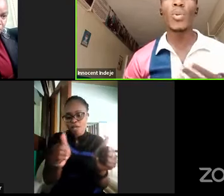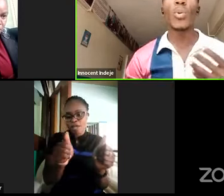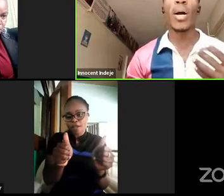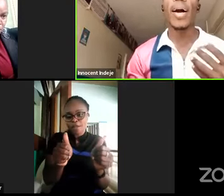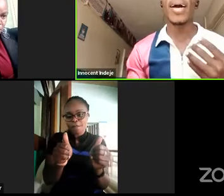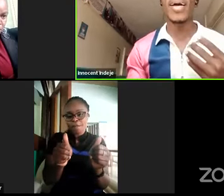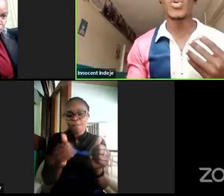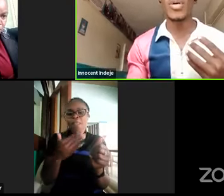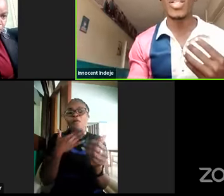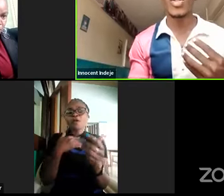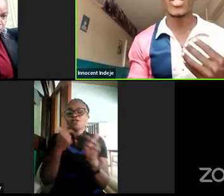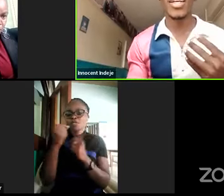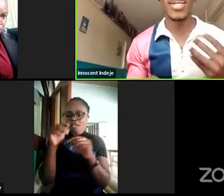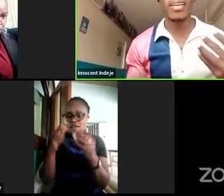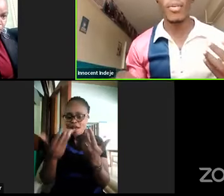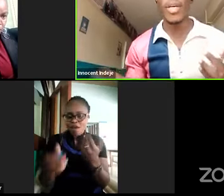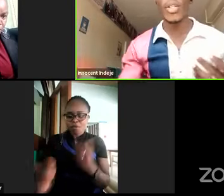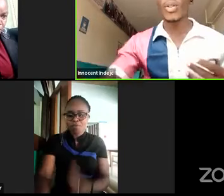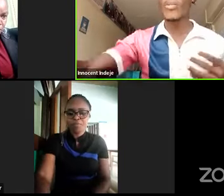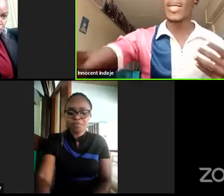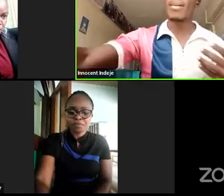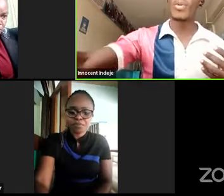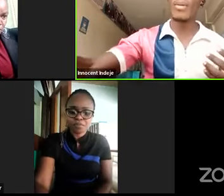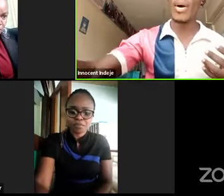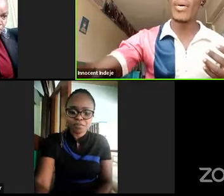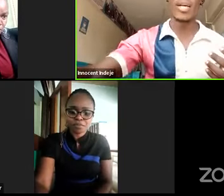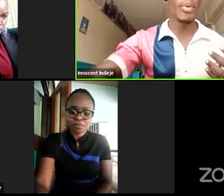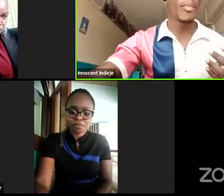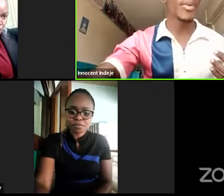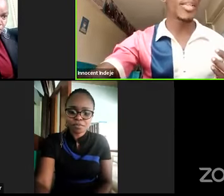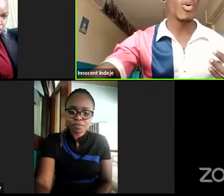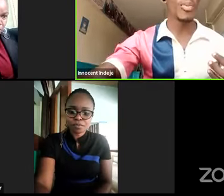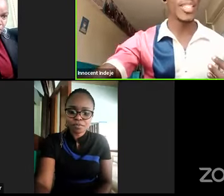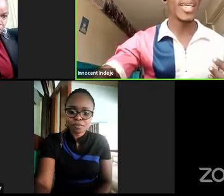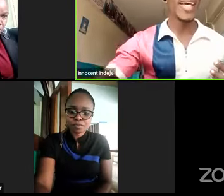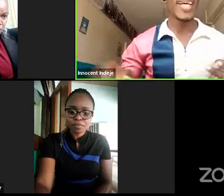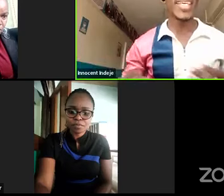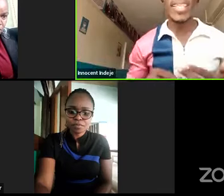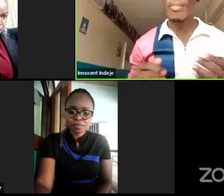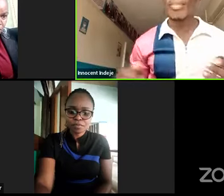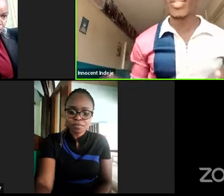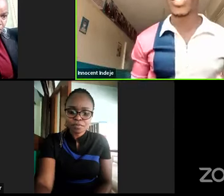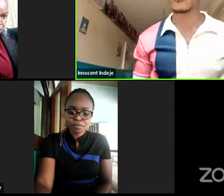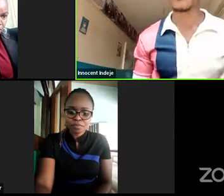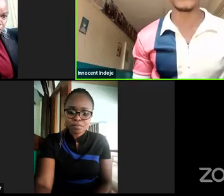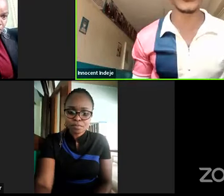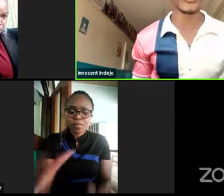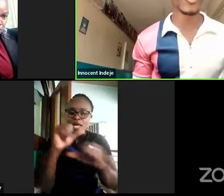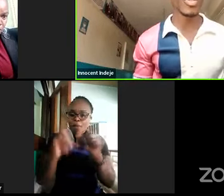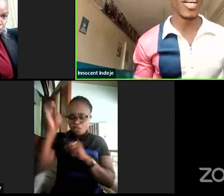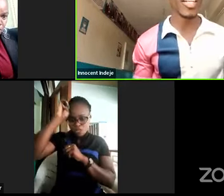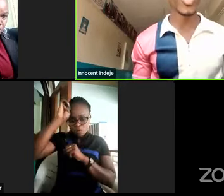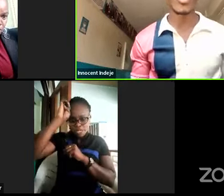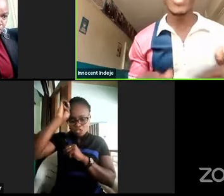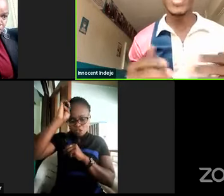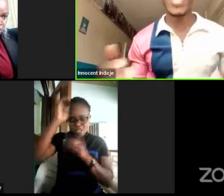to education, sharing information, when it comes to empowering people within the community, I think it's important that we put into consideration the